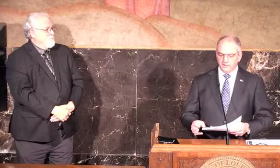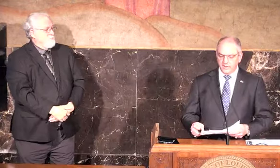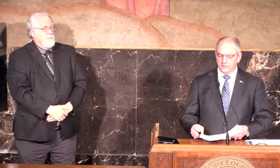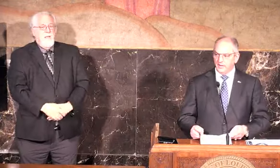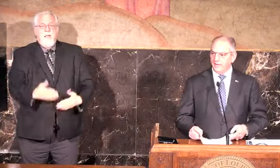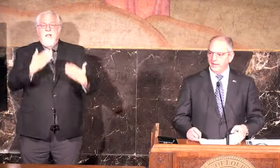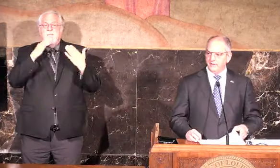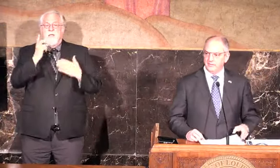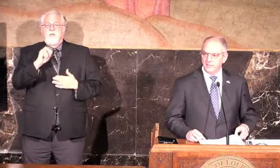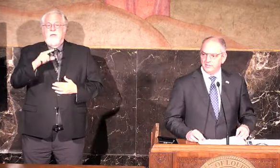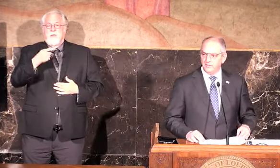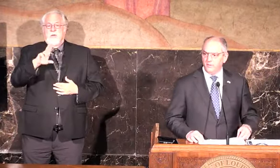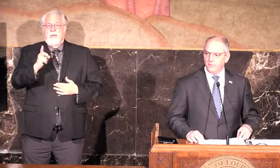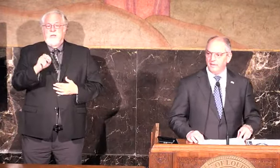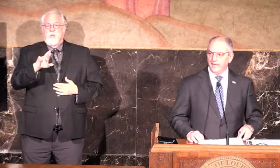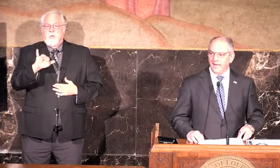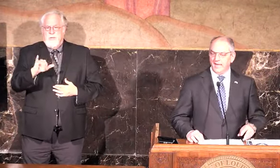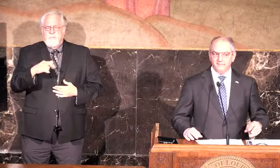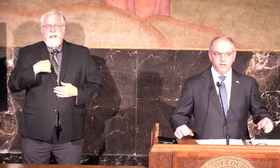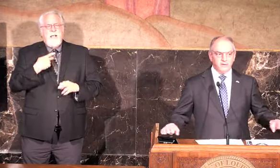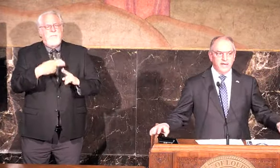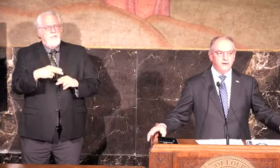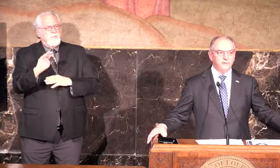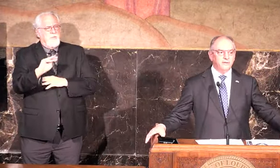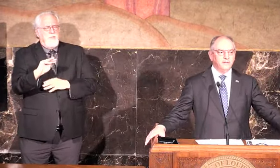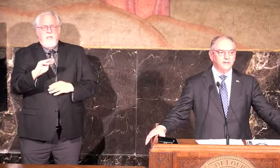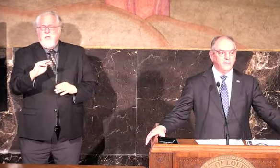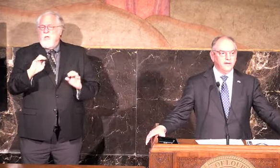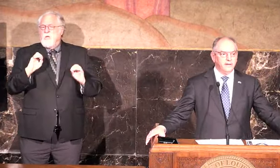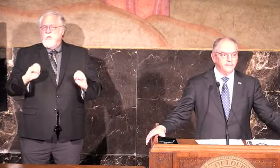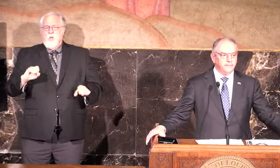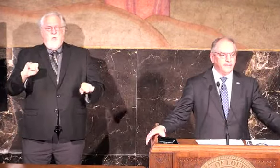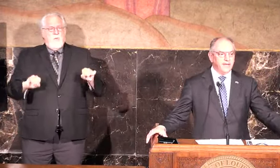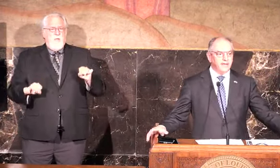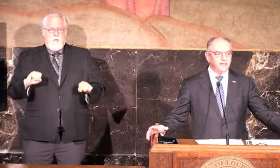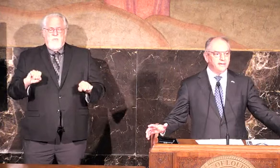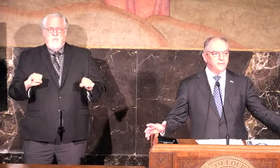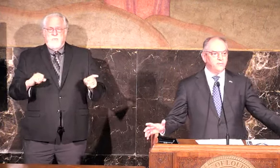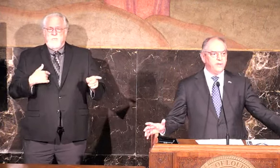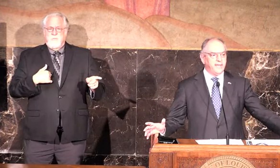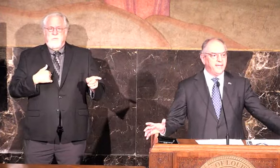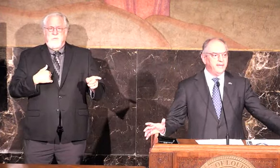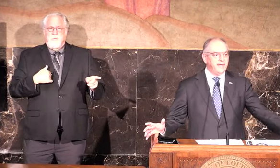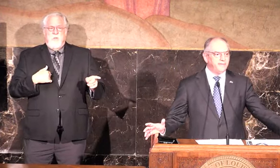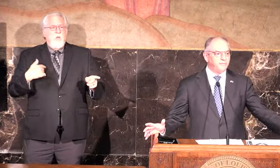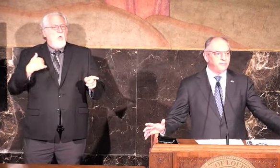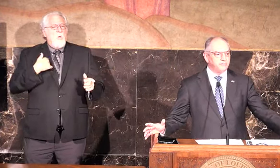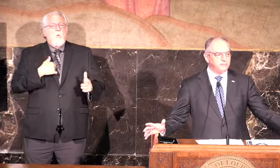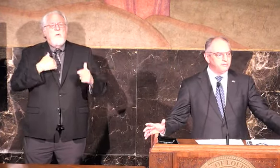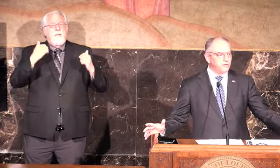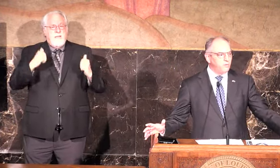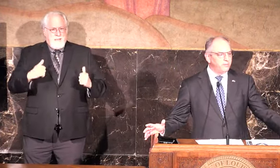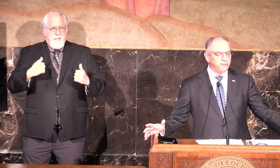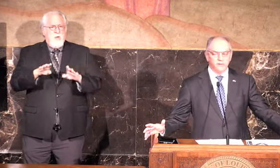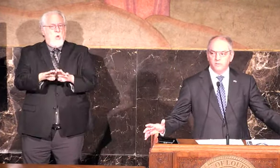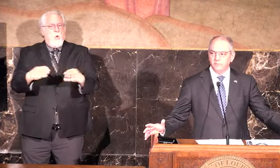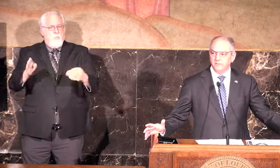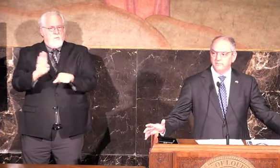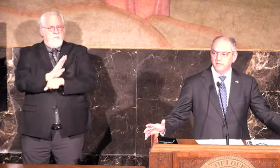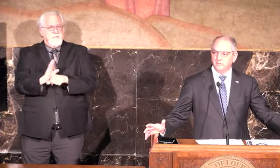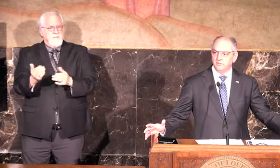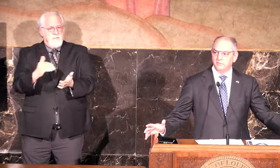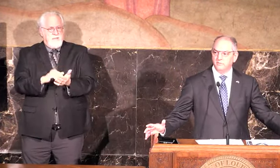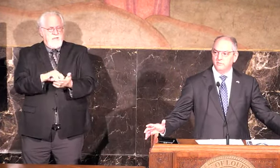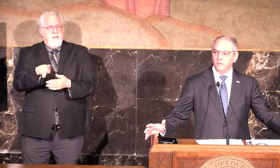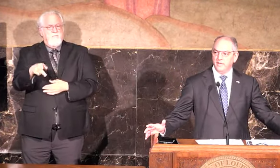Thank you, Dr. Guidry. And as I mentioned on Monday, I have no doubt that we can have the businesses open that are open